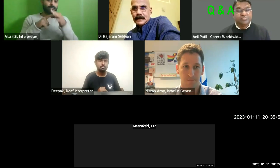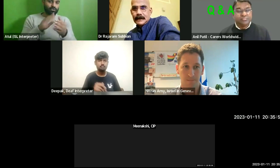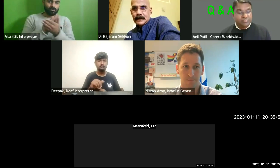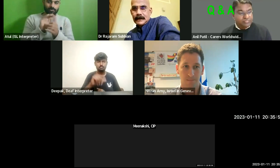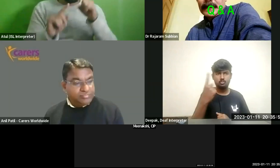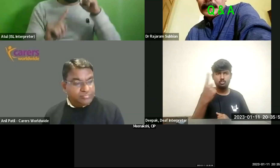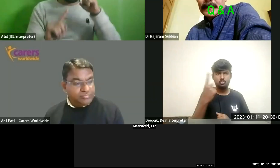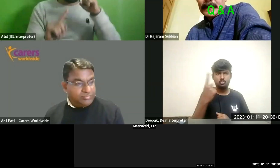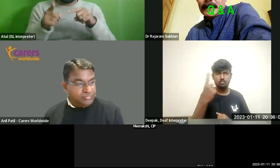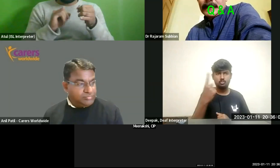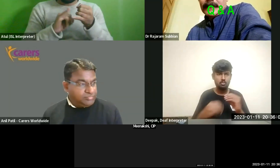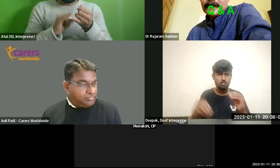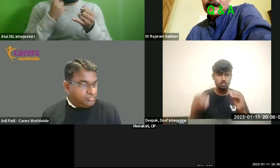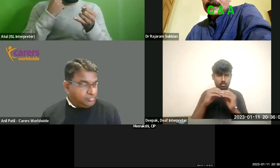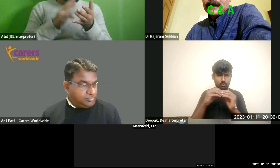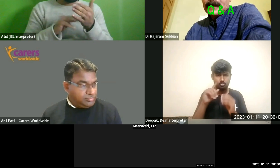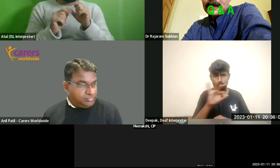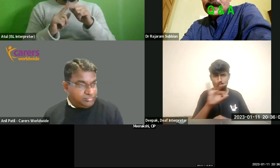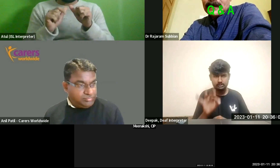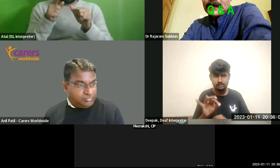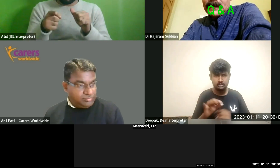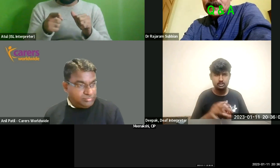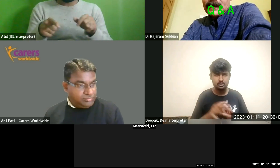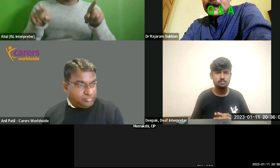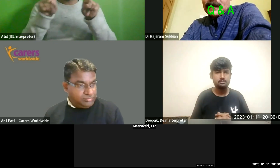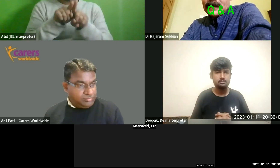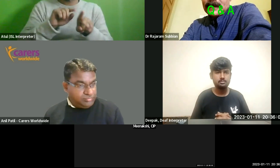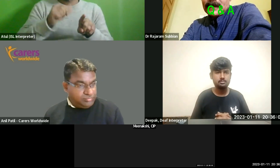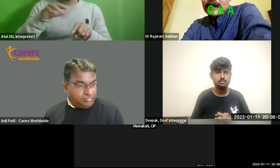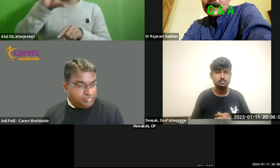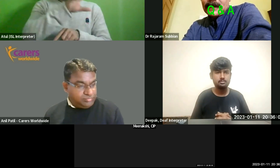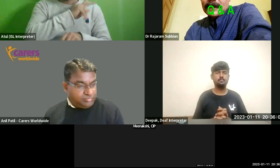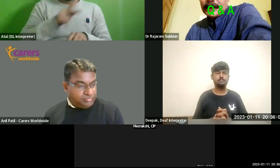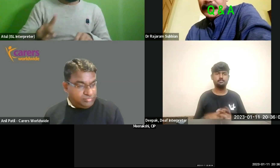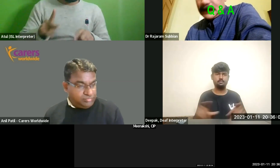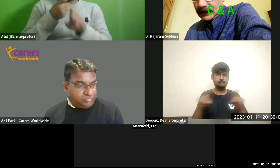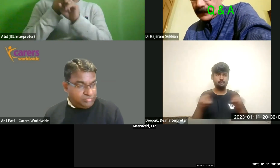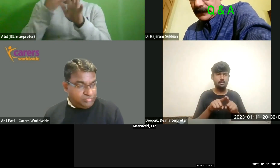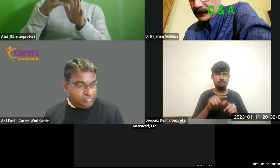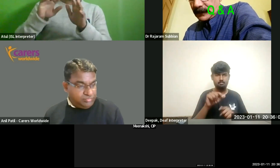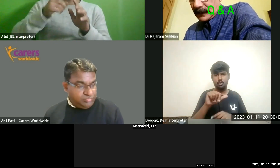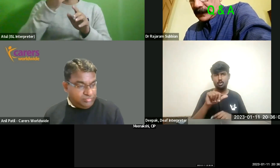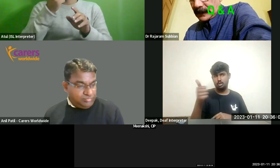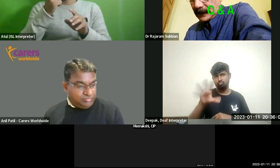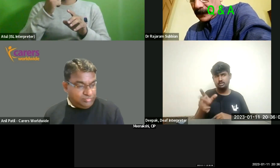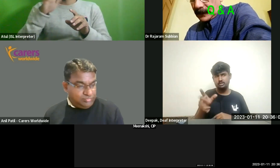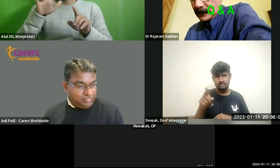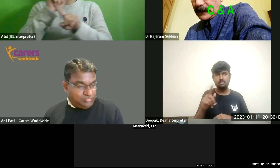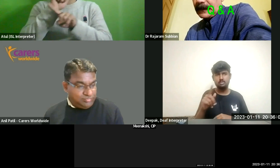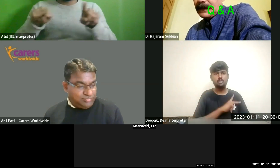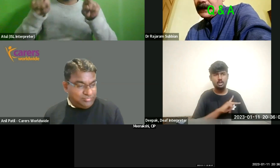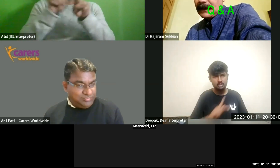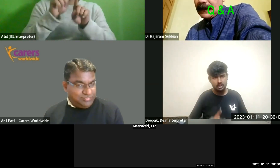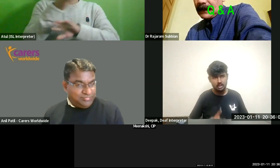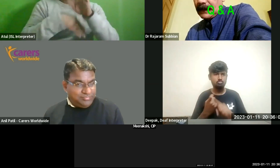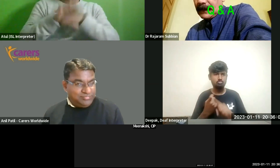from Smitha Sadasivan. Is it the same in all states for carers of people with more than 75% disabilities